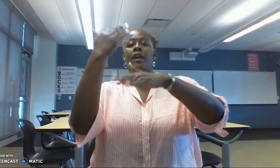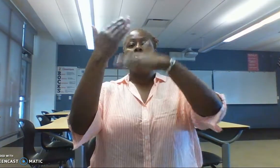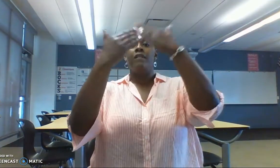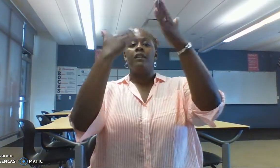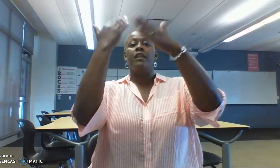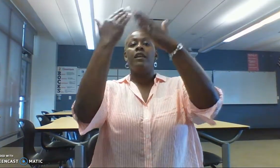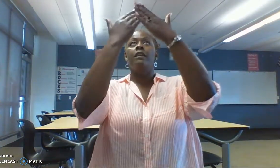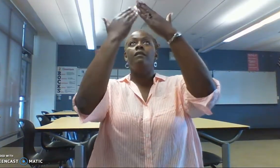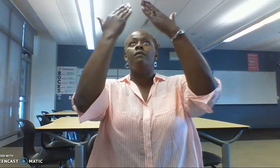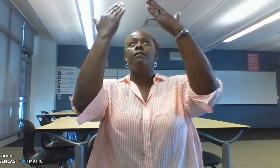Heaven again.